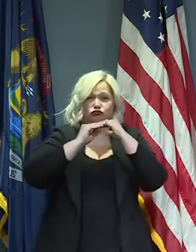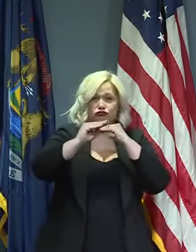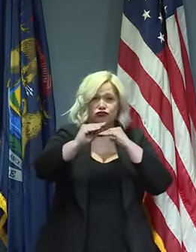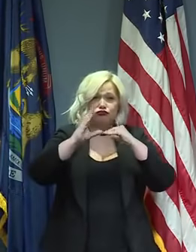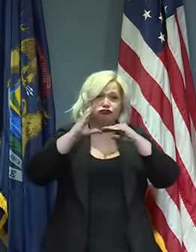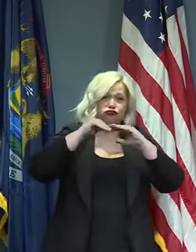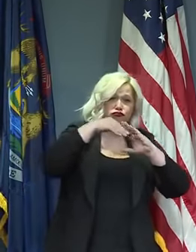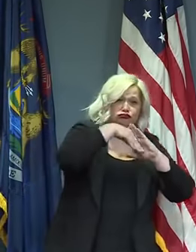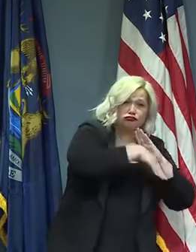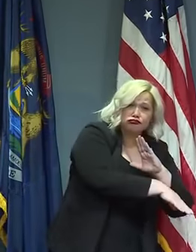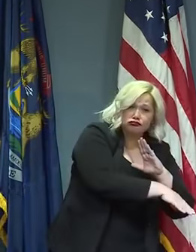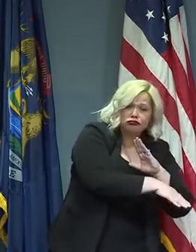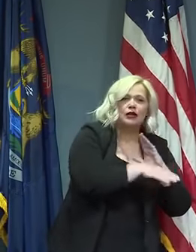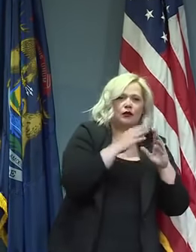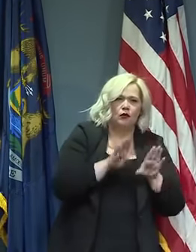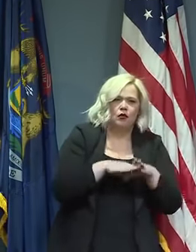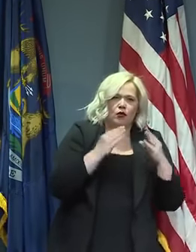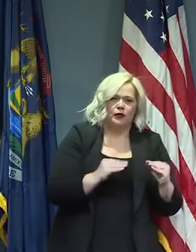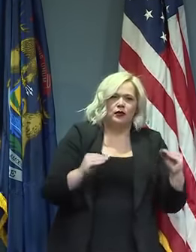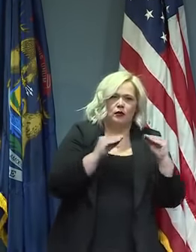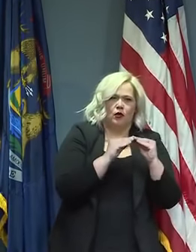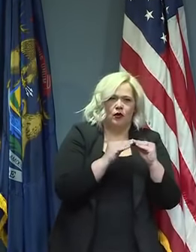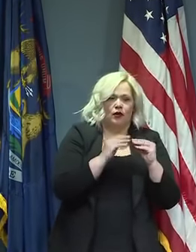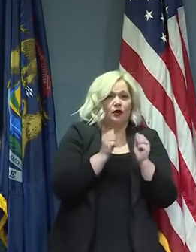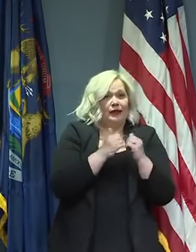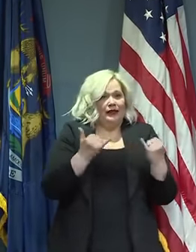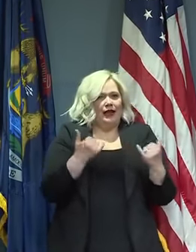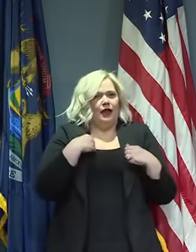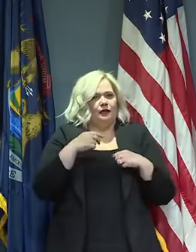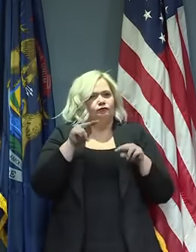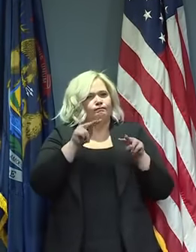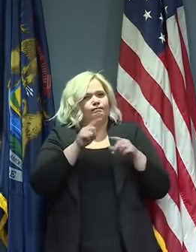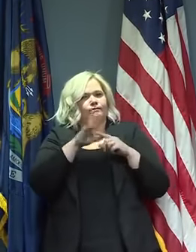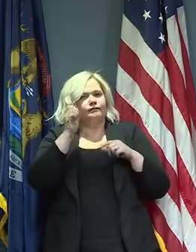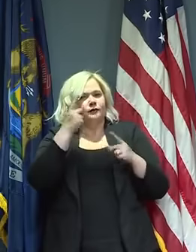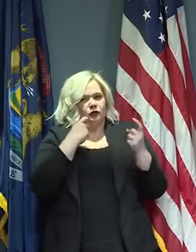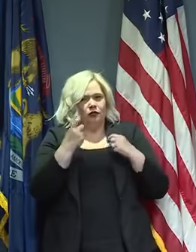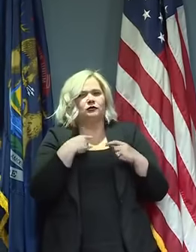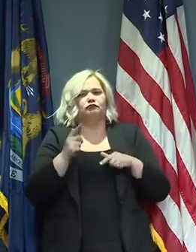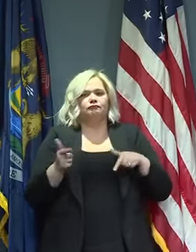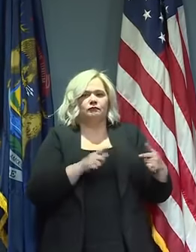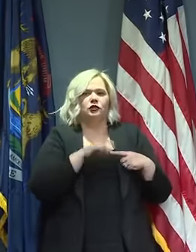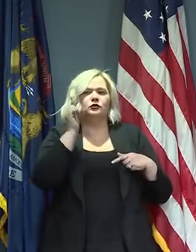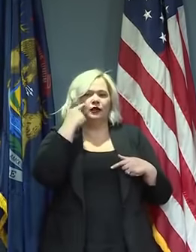And with that, I look forward to your questions, and I will turn it back over to our governor.